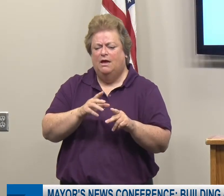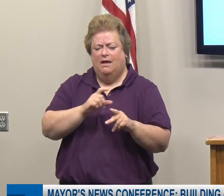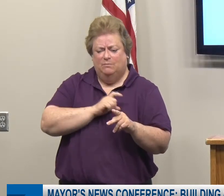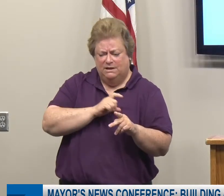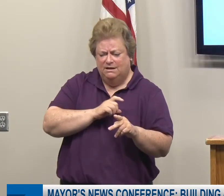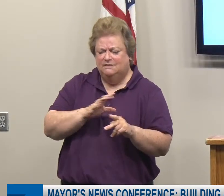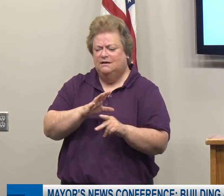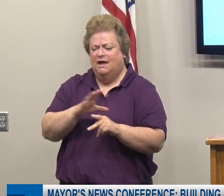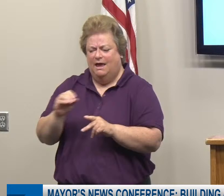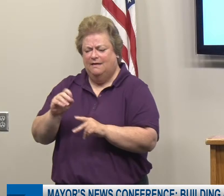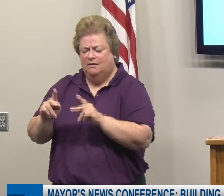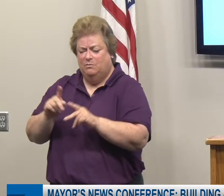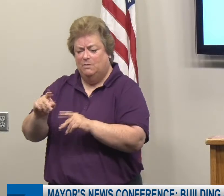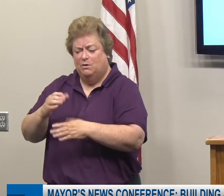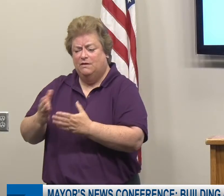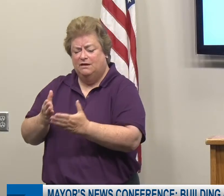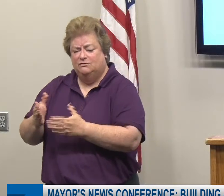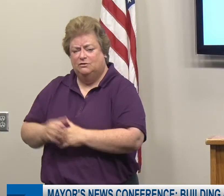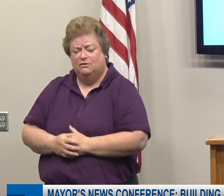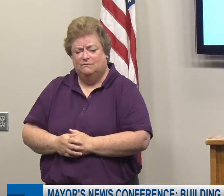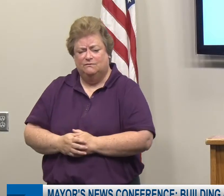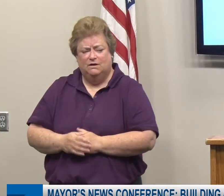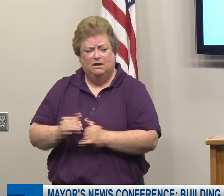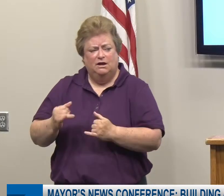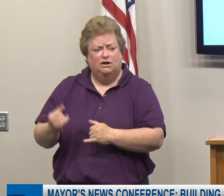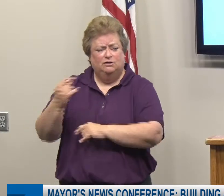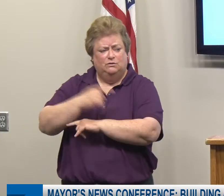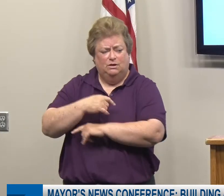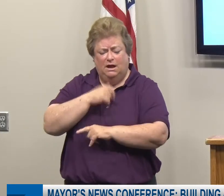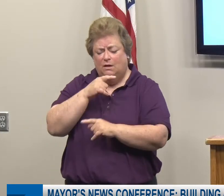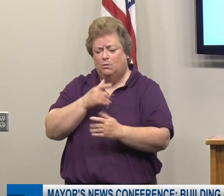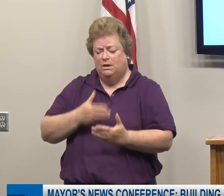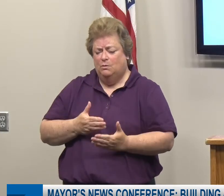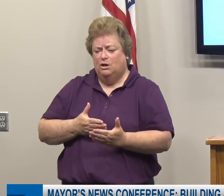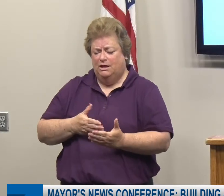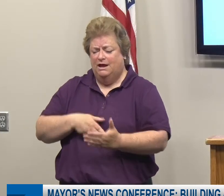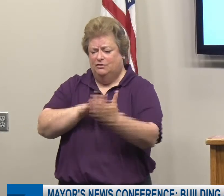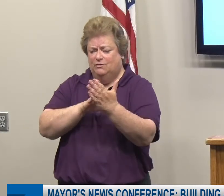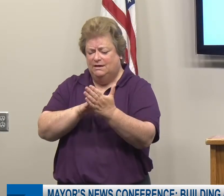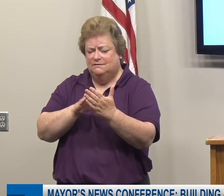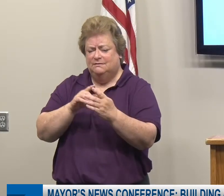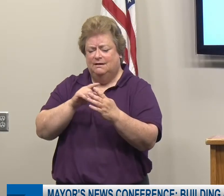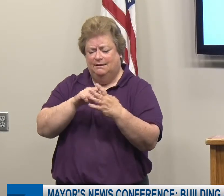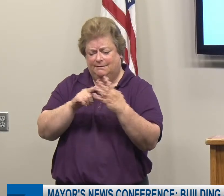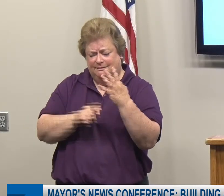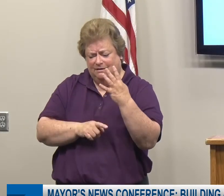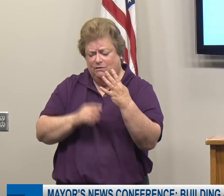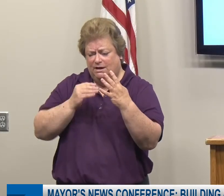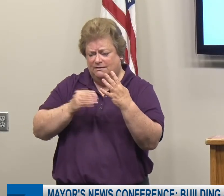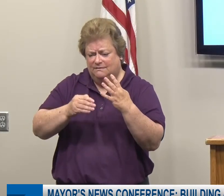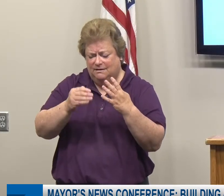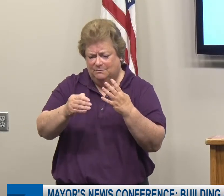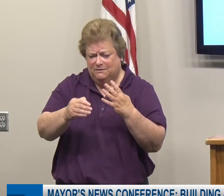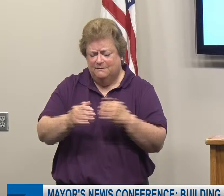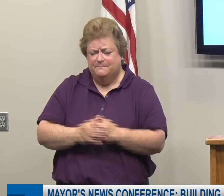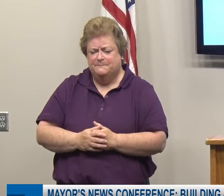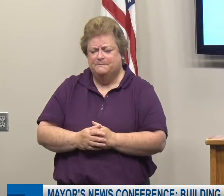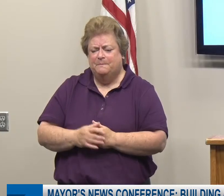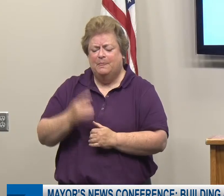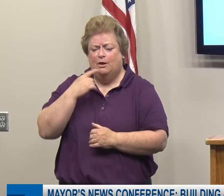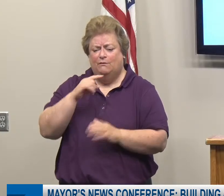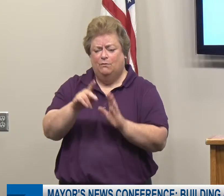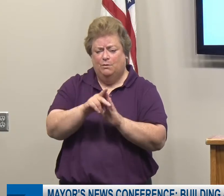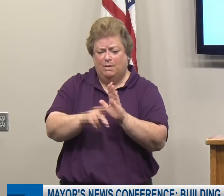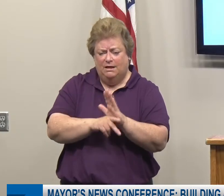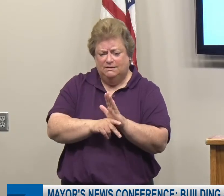serve. Today, we will address a number of steps organized around the topic areas of